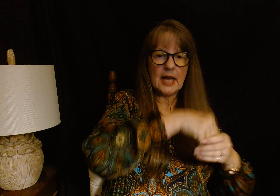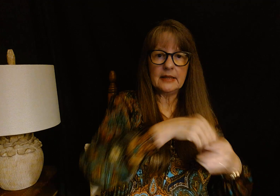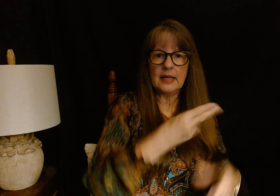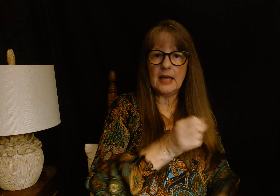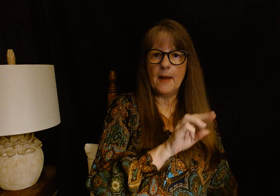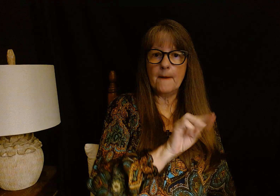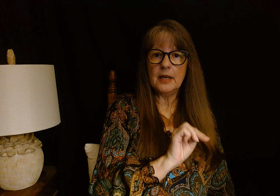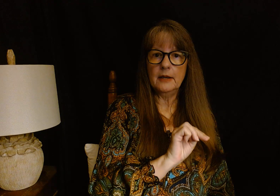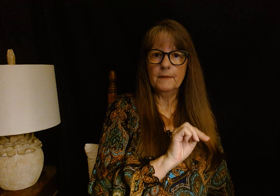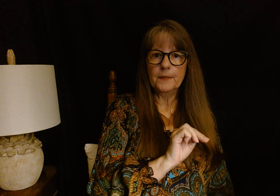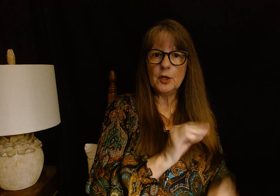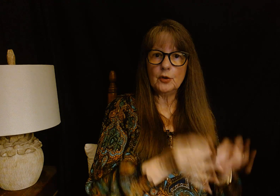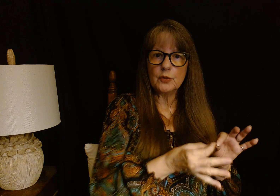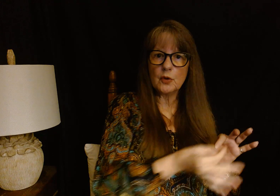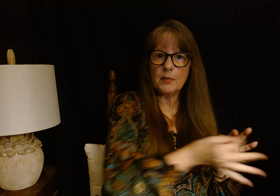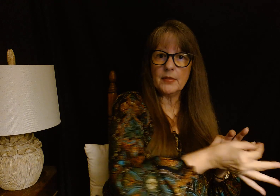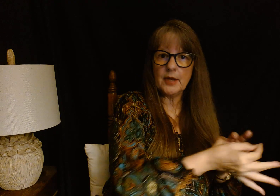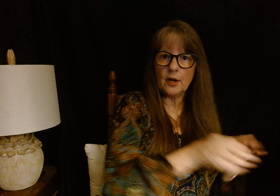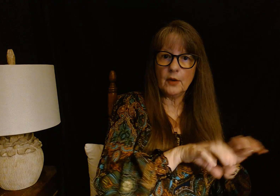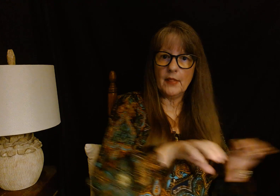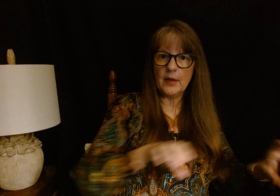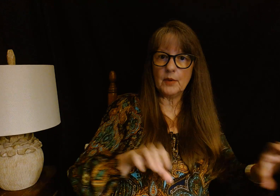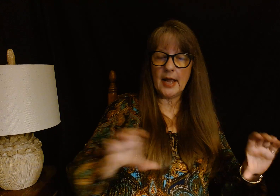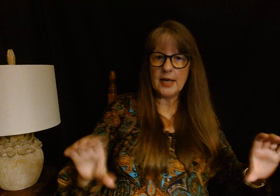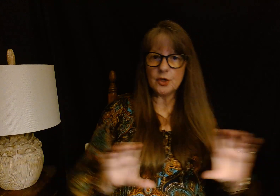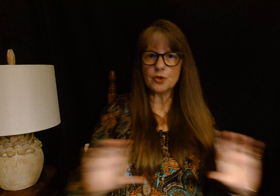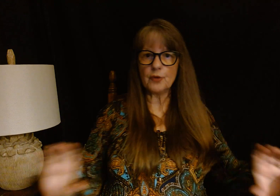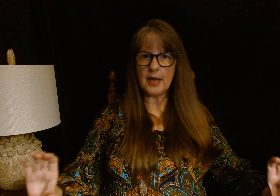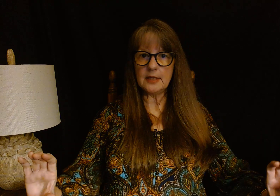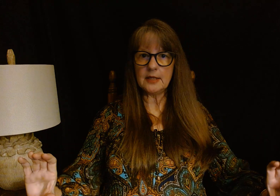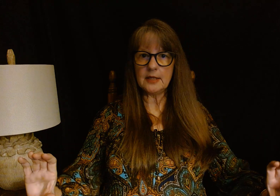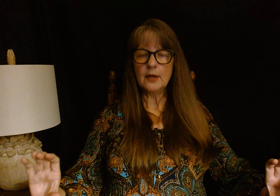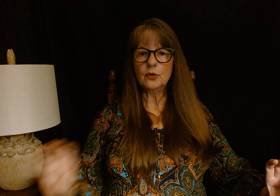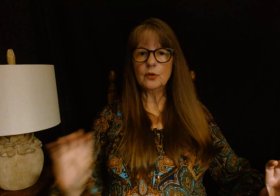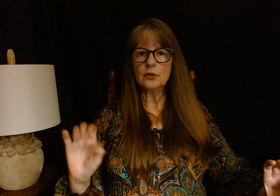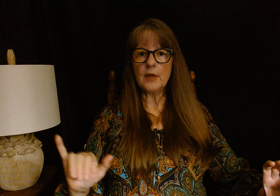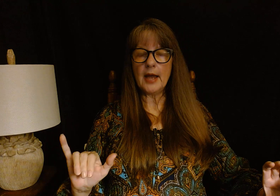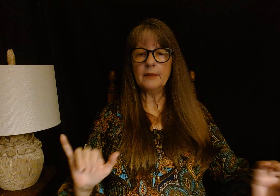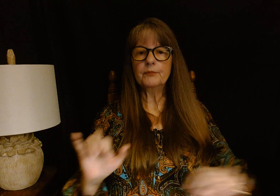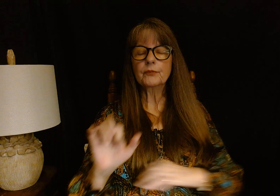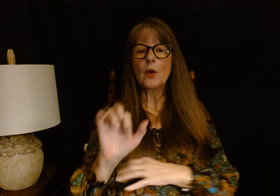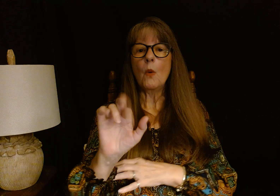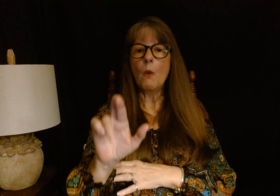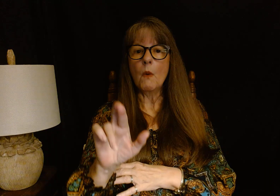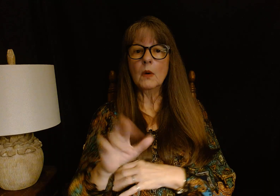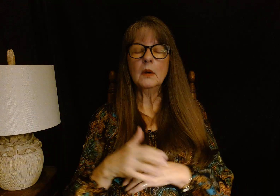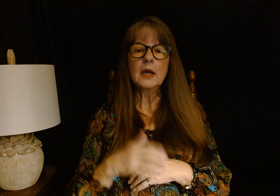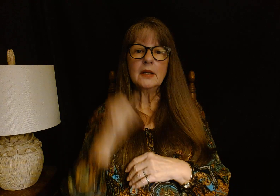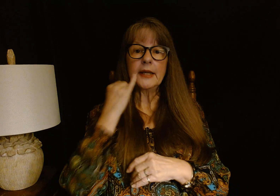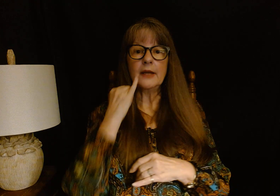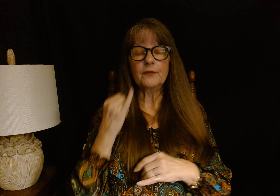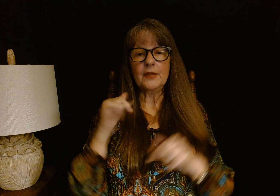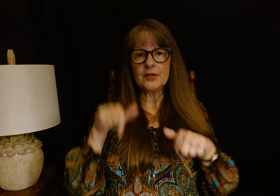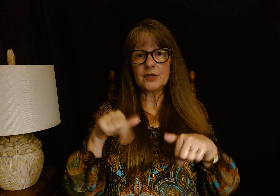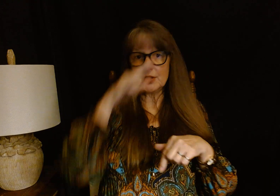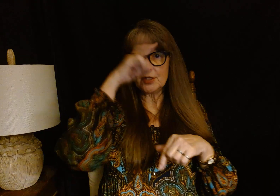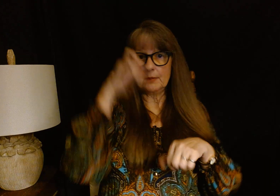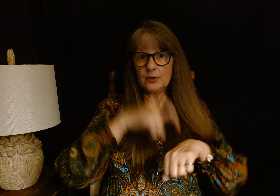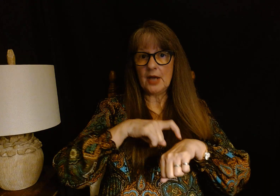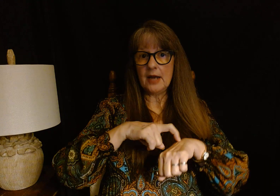the hem. You sew them in there and they will hang straight. You can do that. Or like if this is the summertime,